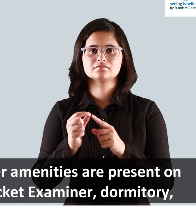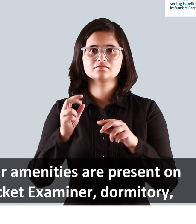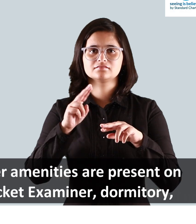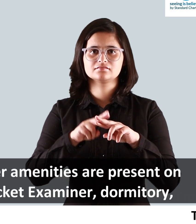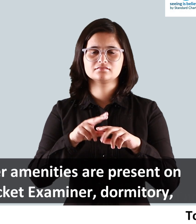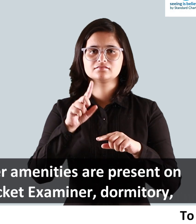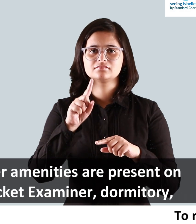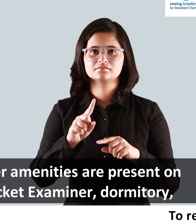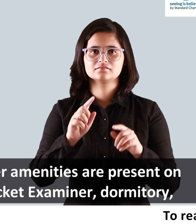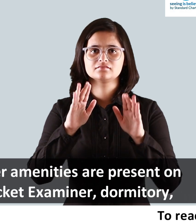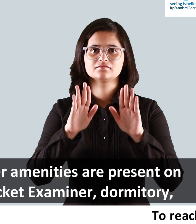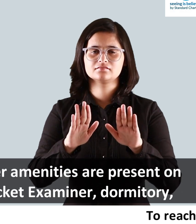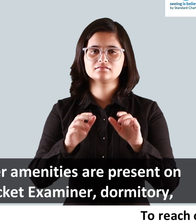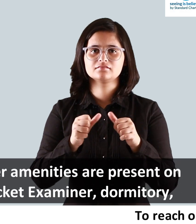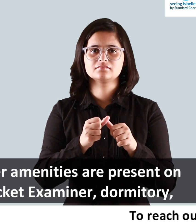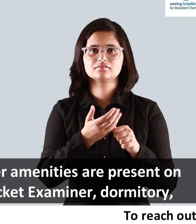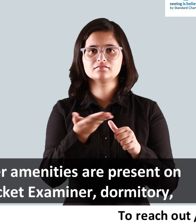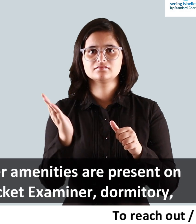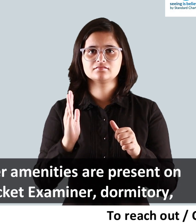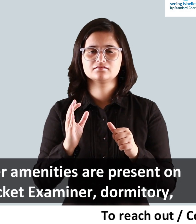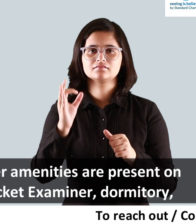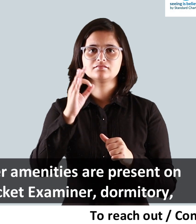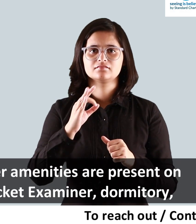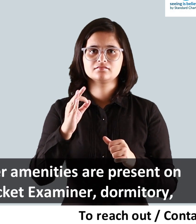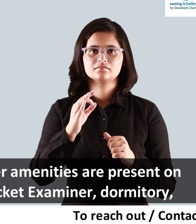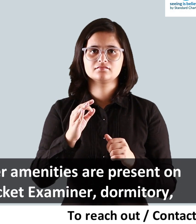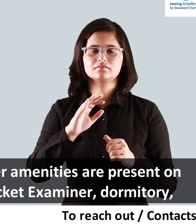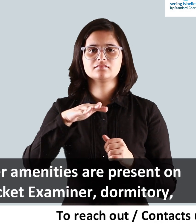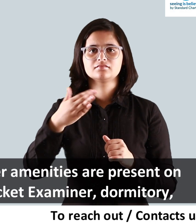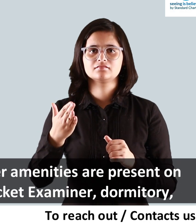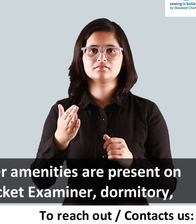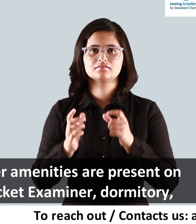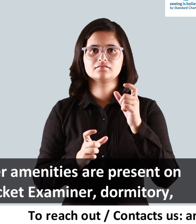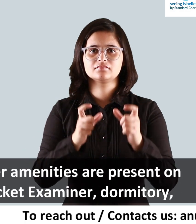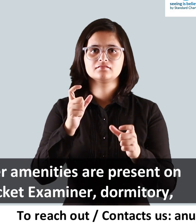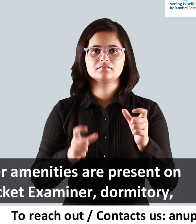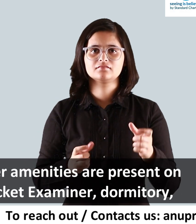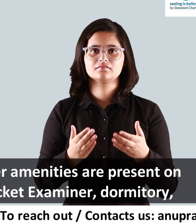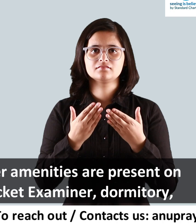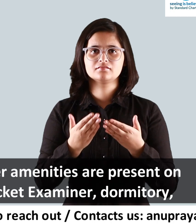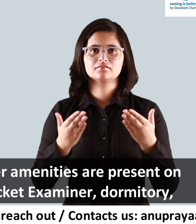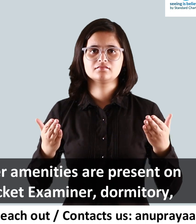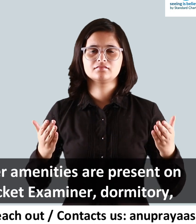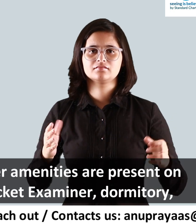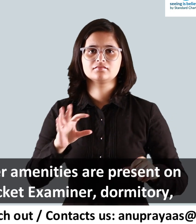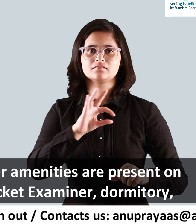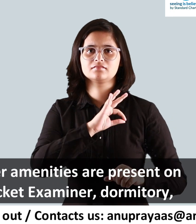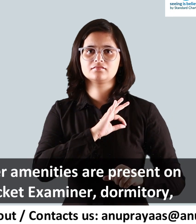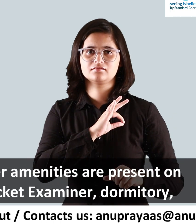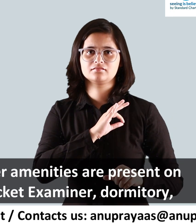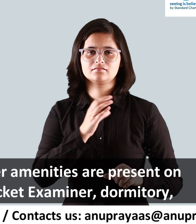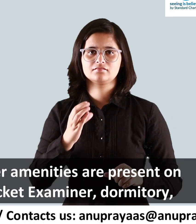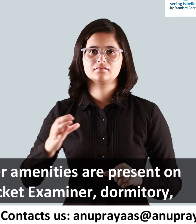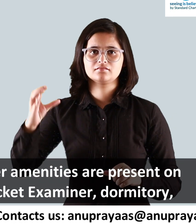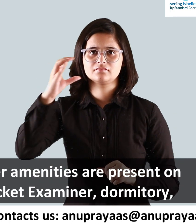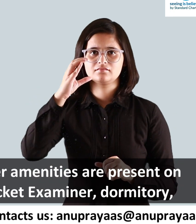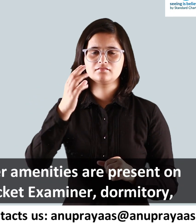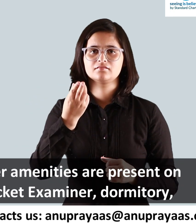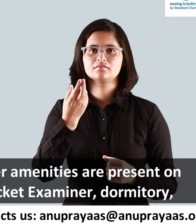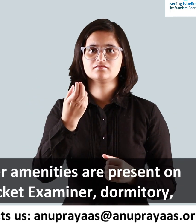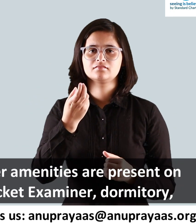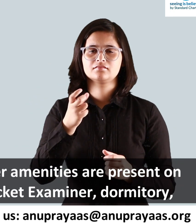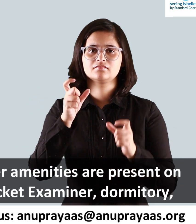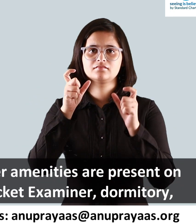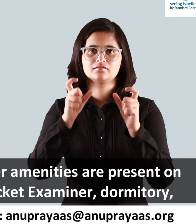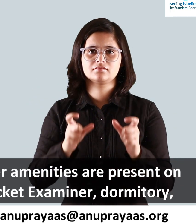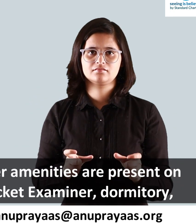And have all the offices and passenger amenities are present on platform 1, such as Chief